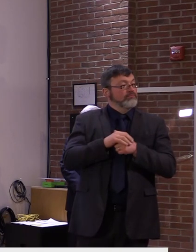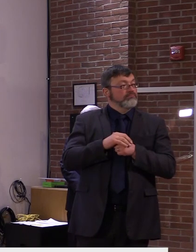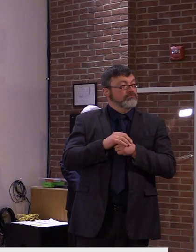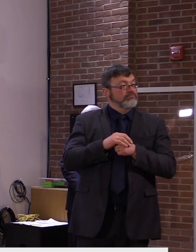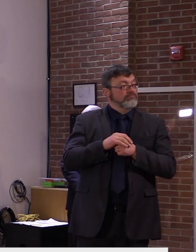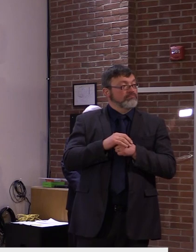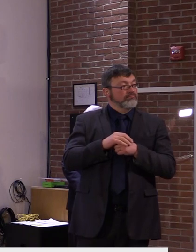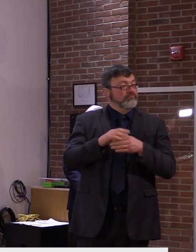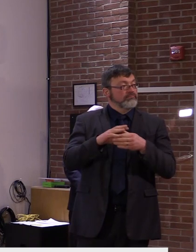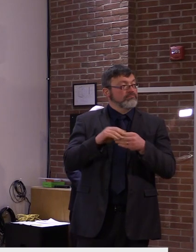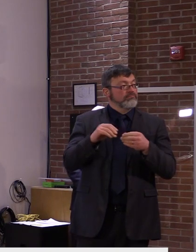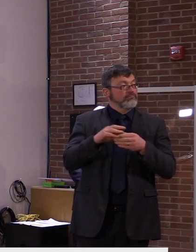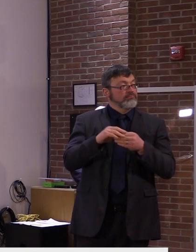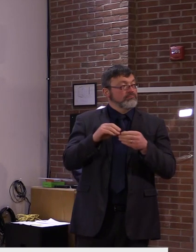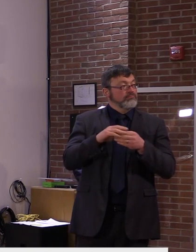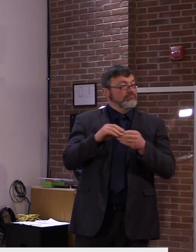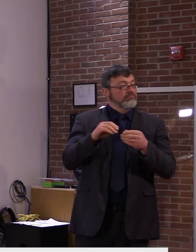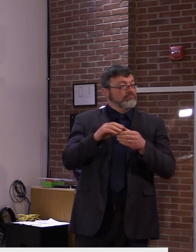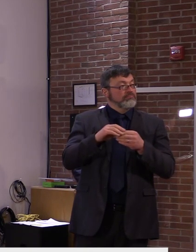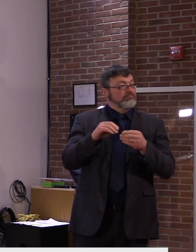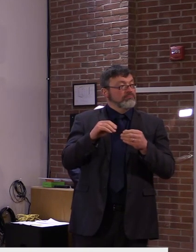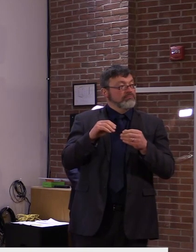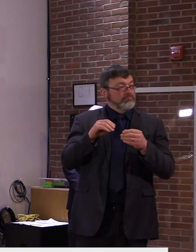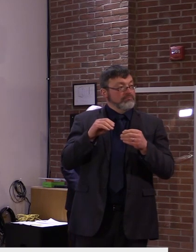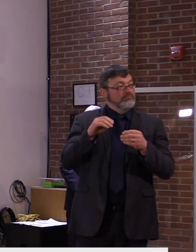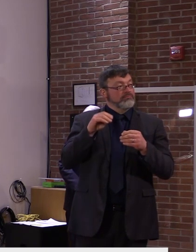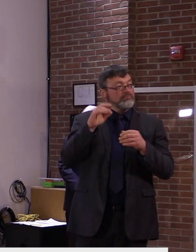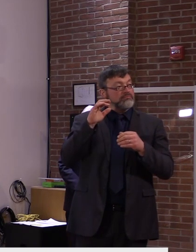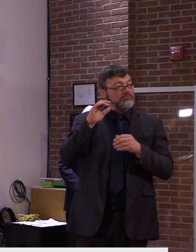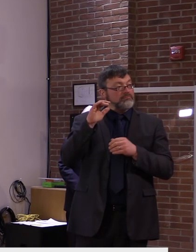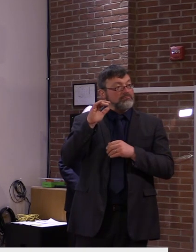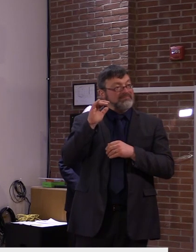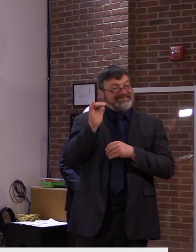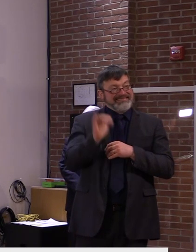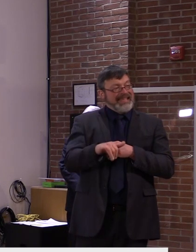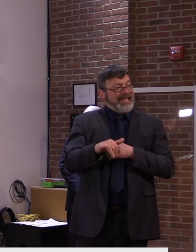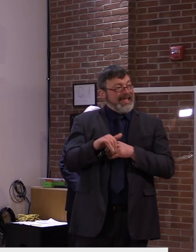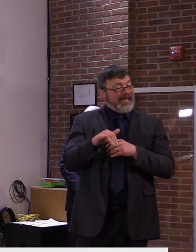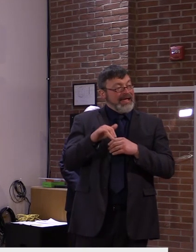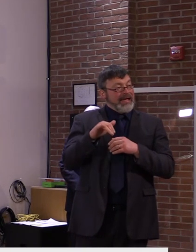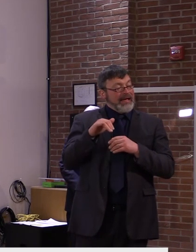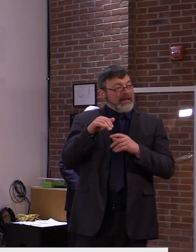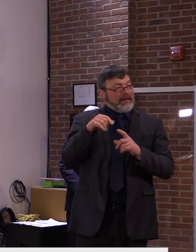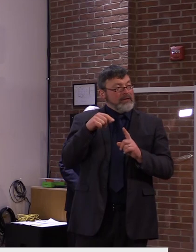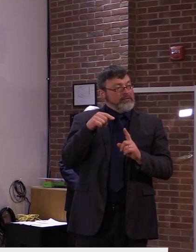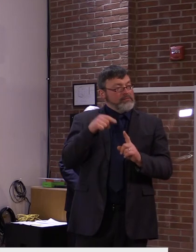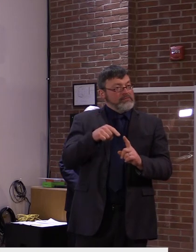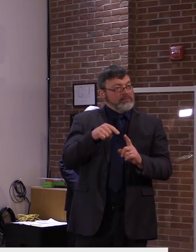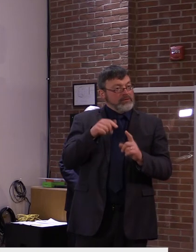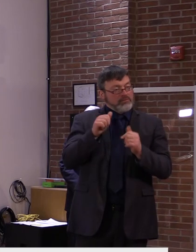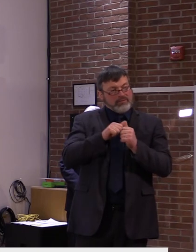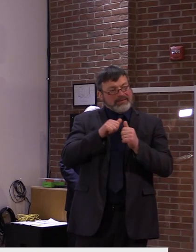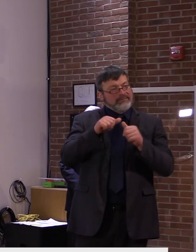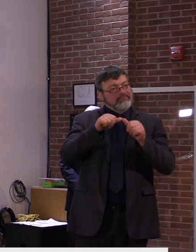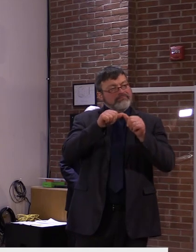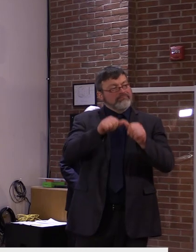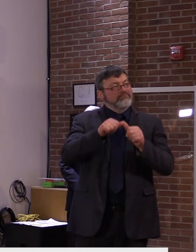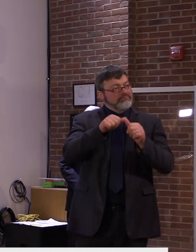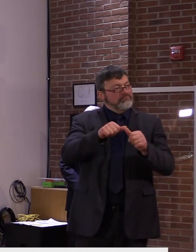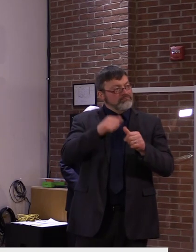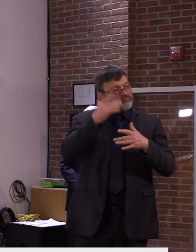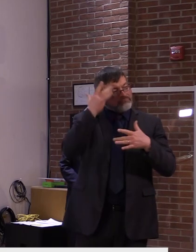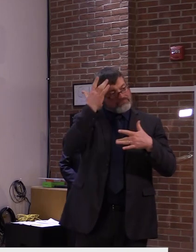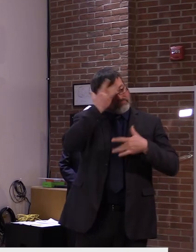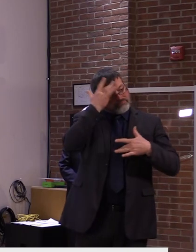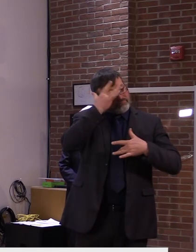asked at a previous press conference. I might have missed it, but I'm curious as to whether people might, I guess how people go about confirming that. Do they need